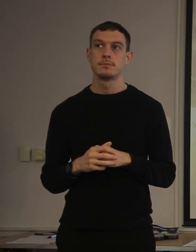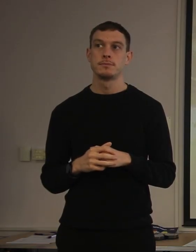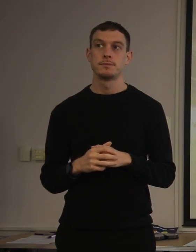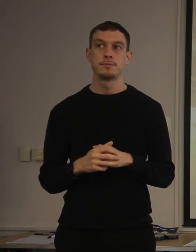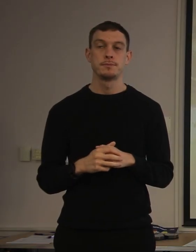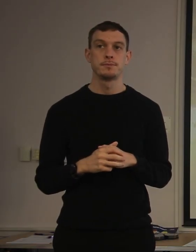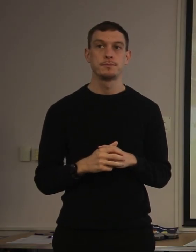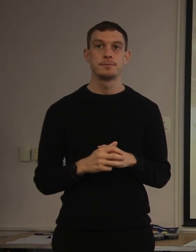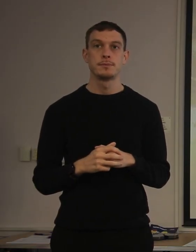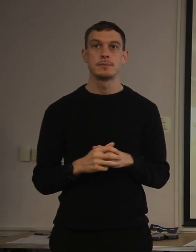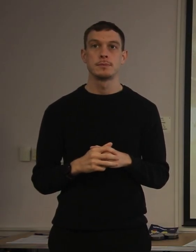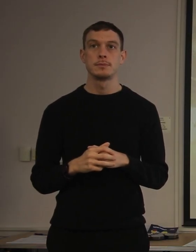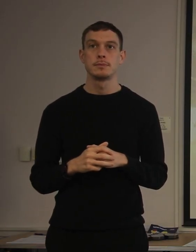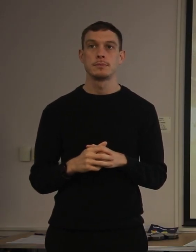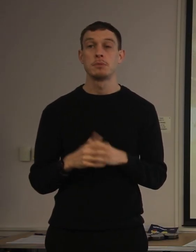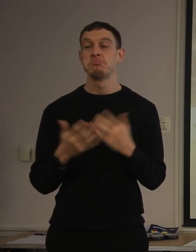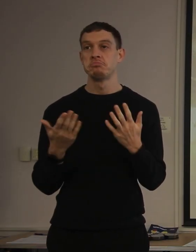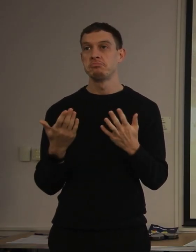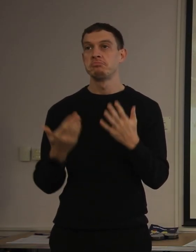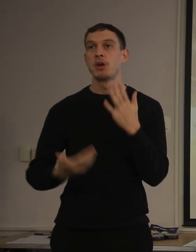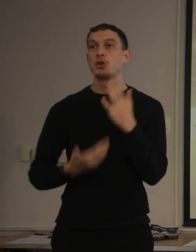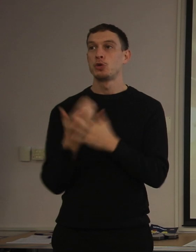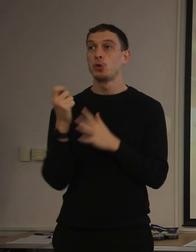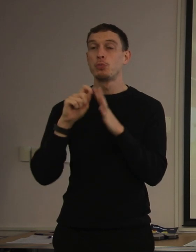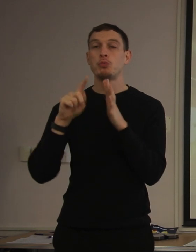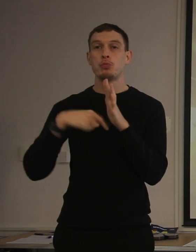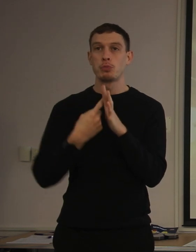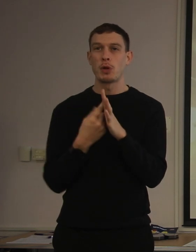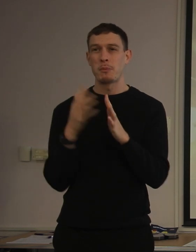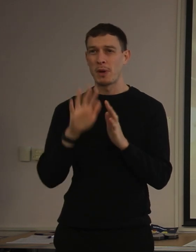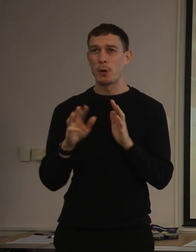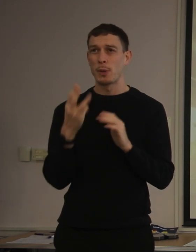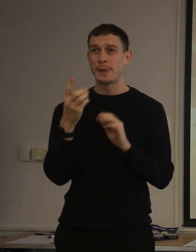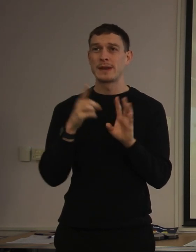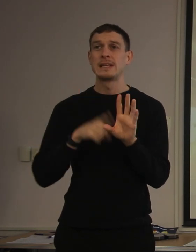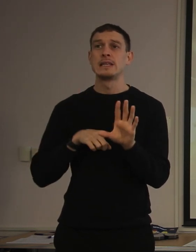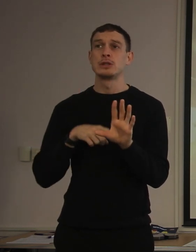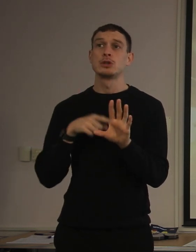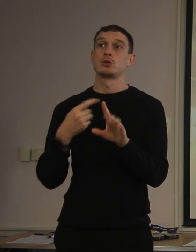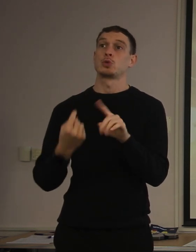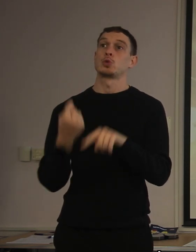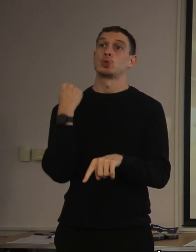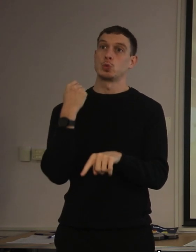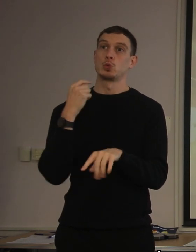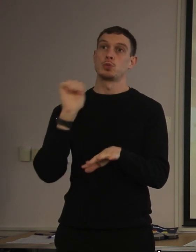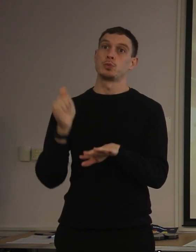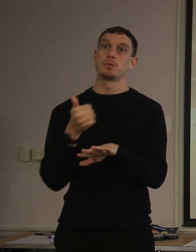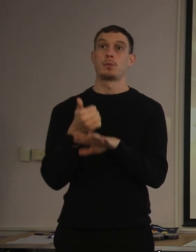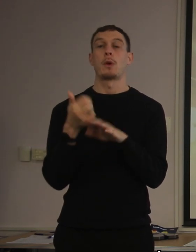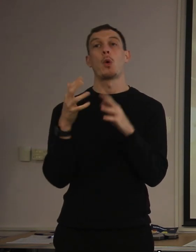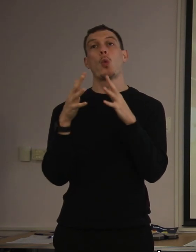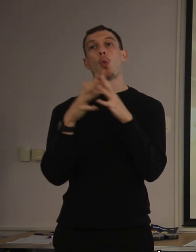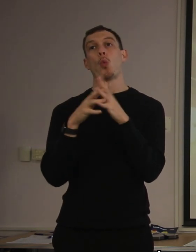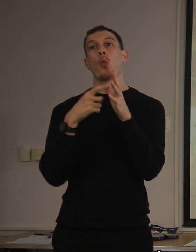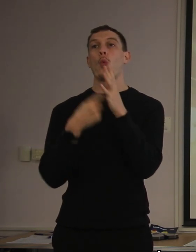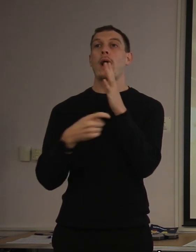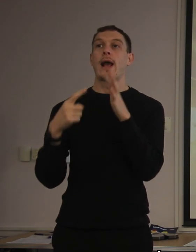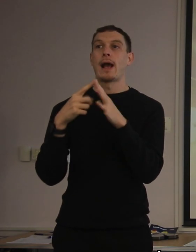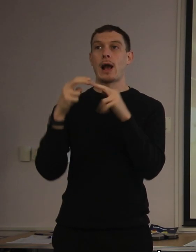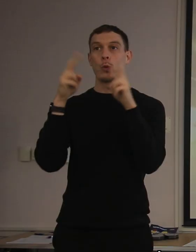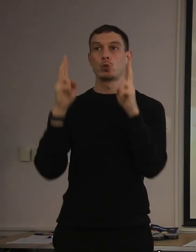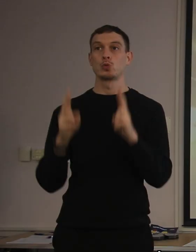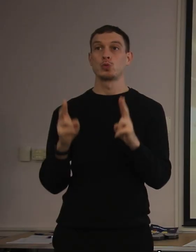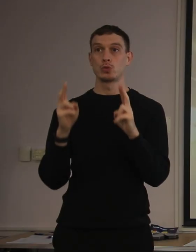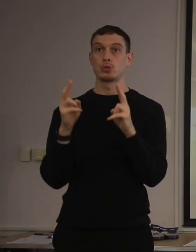So it's quite a new project. About 3 years ago, it was a big warehouse, 14,000 square